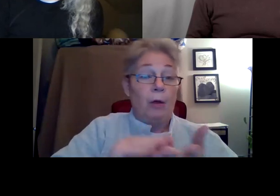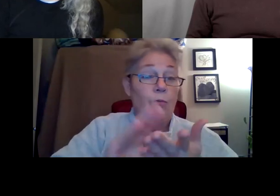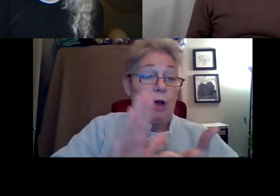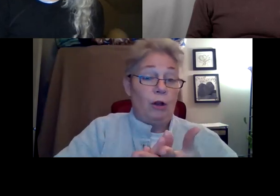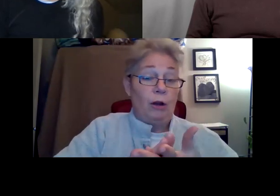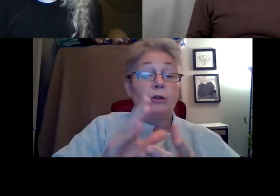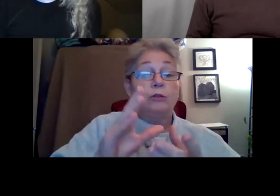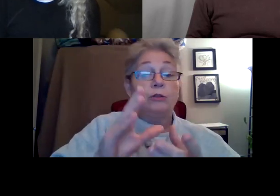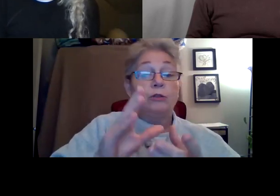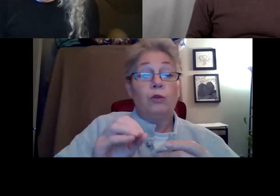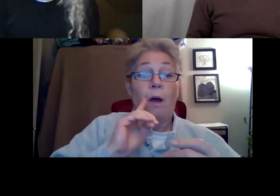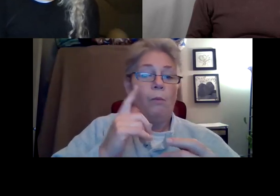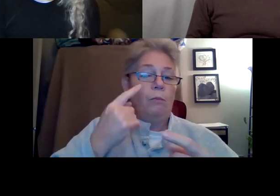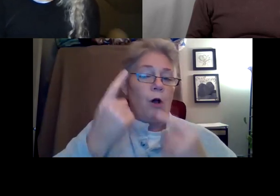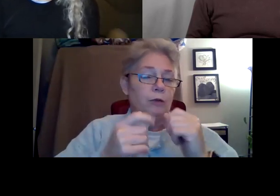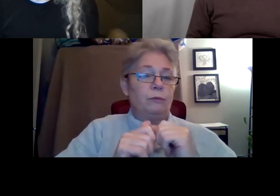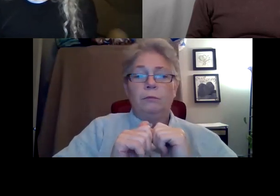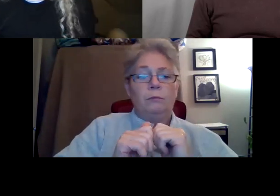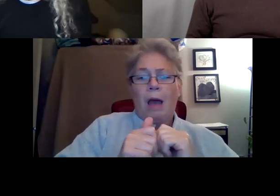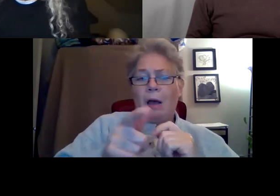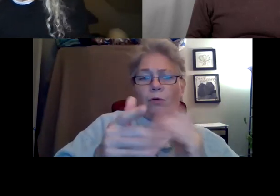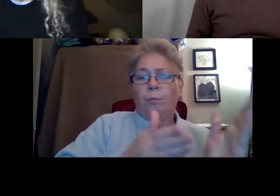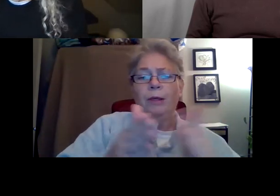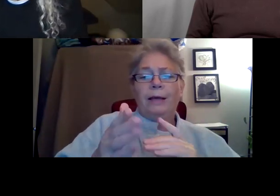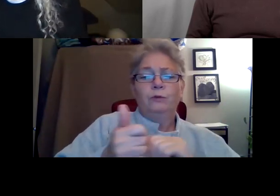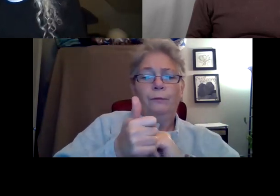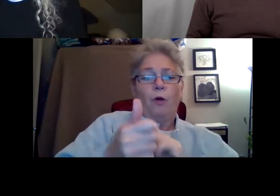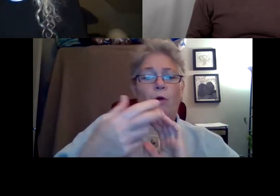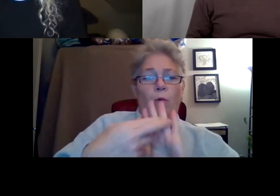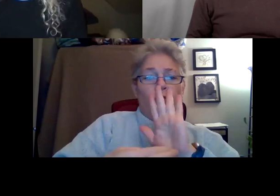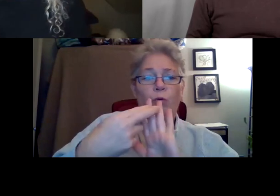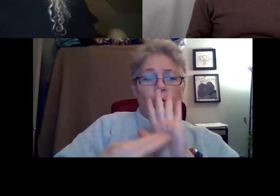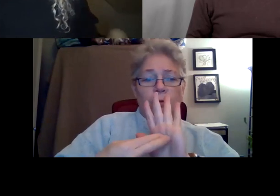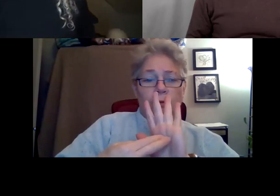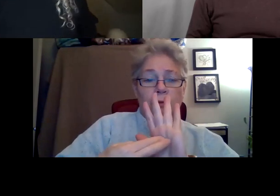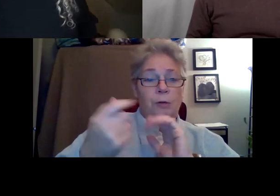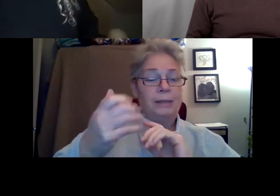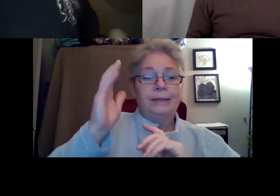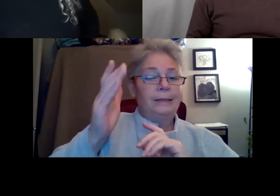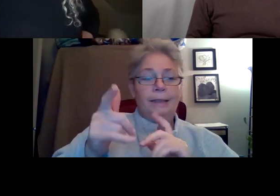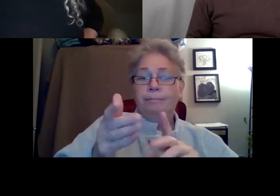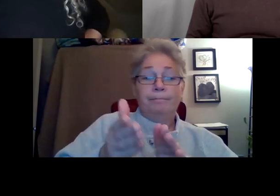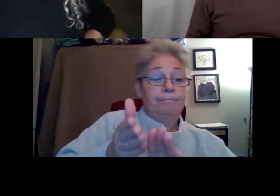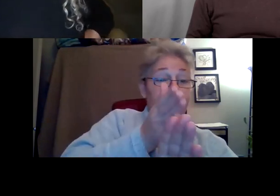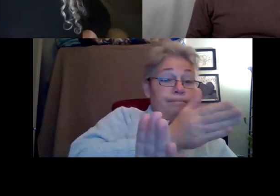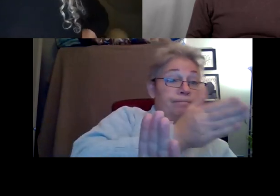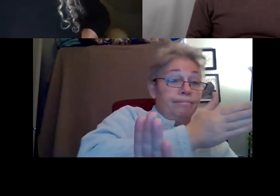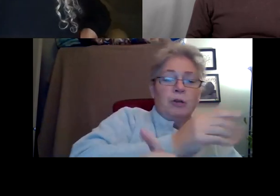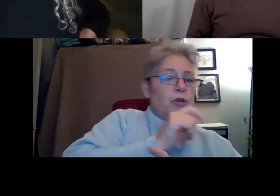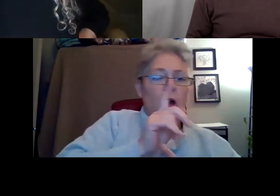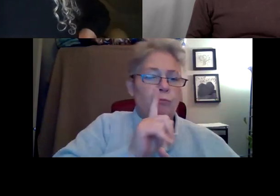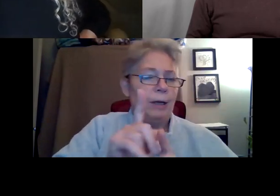my question never got recorded publicly during the public portion. So I'm wondering how you're going to be running the meeting and